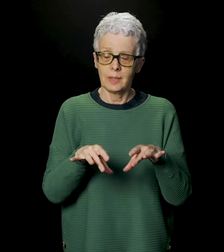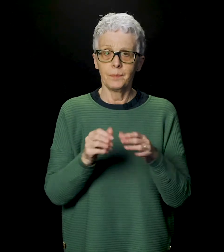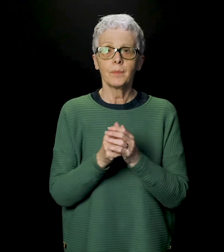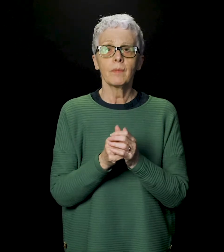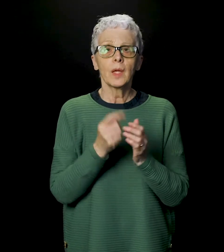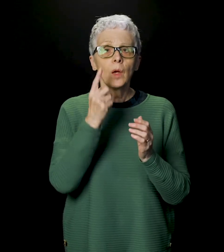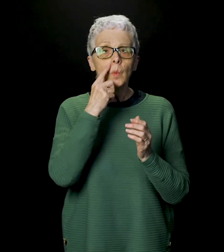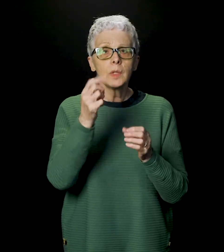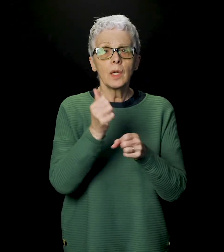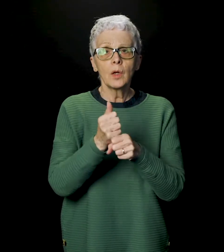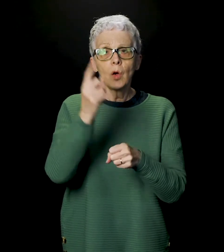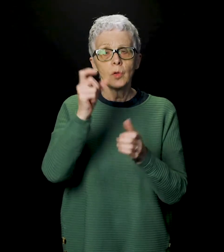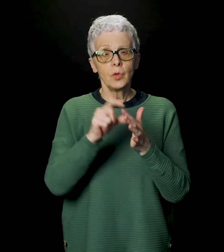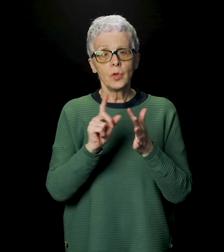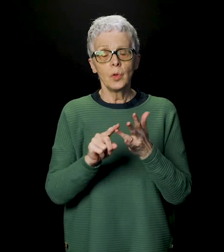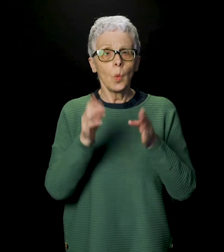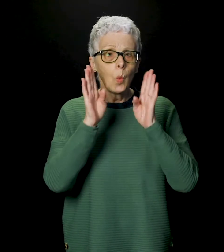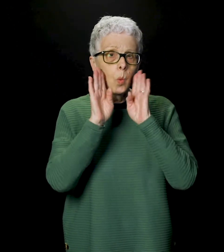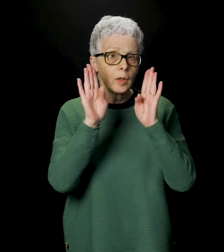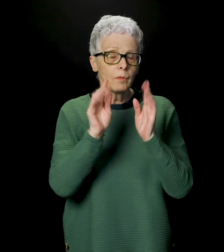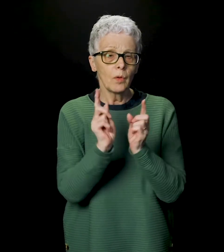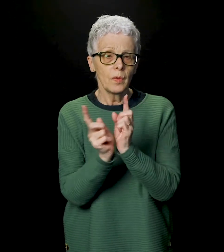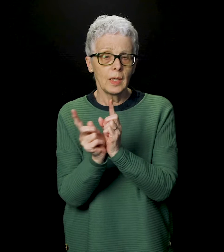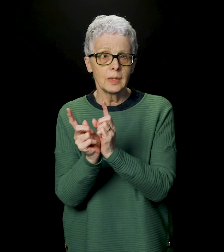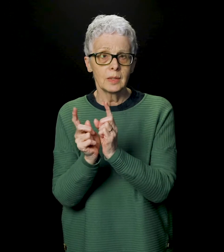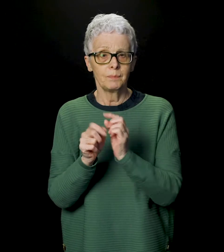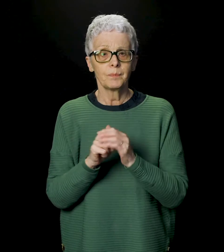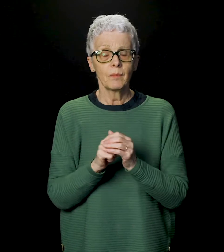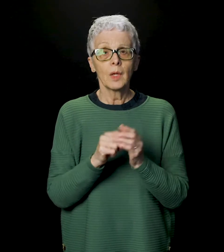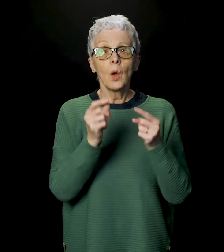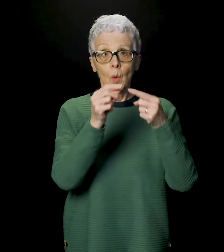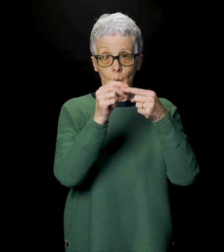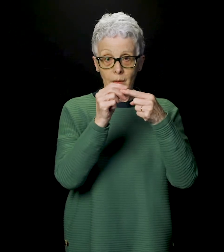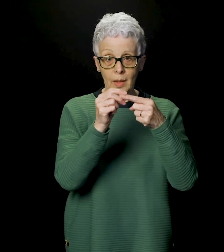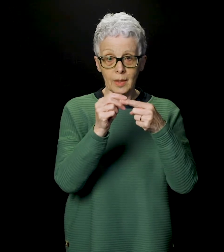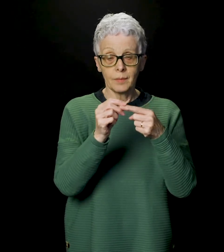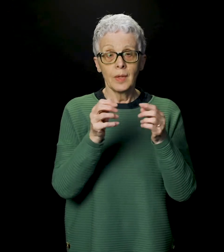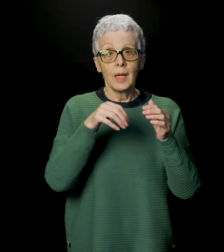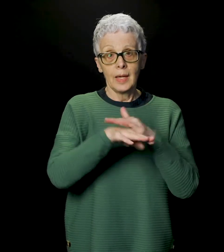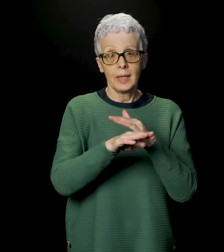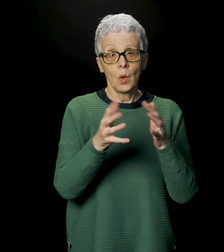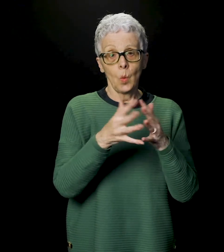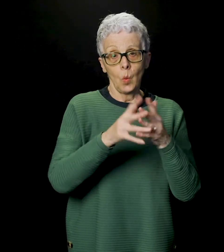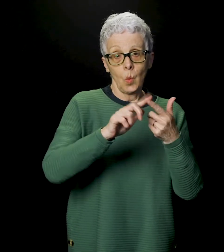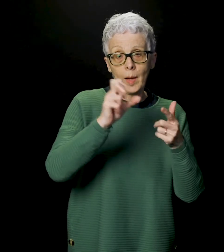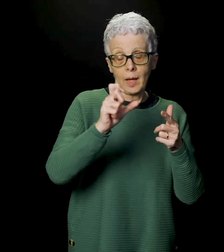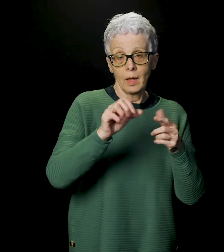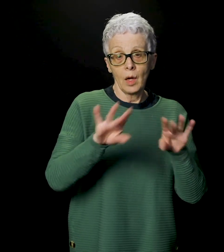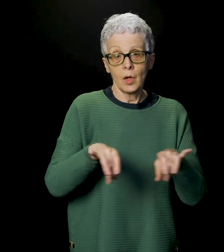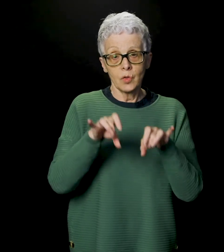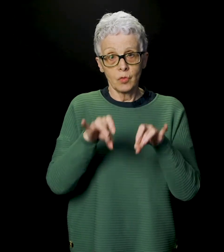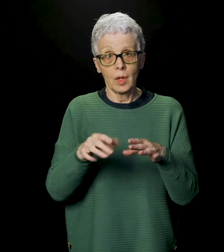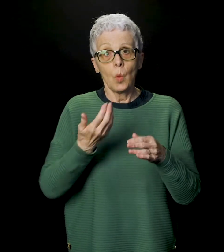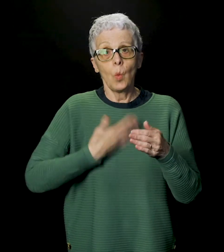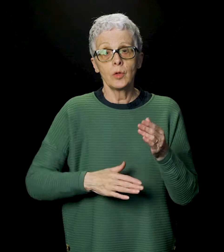God doing quite a few things in these days. One thing is that in WEC Australia, we've always wanted